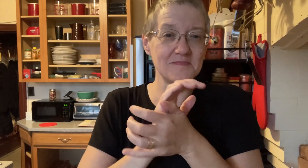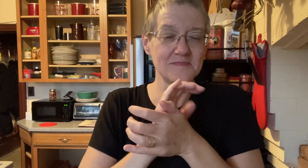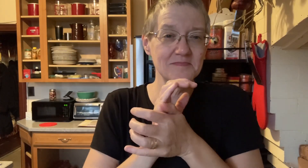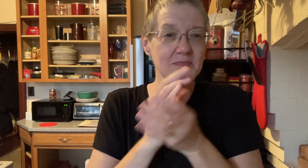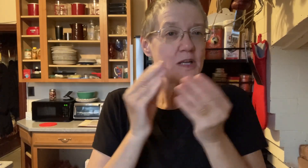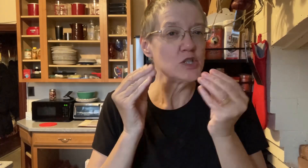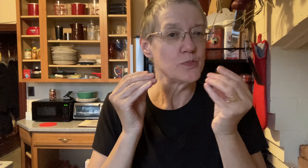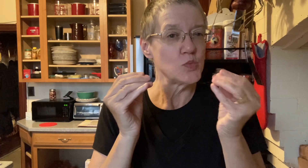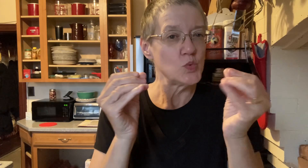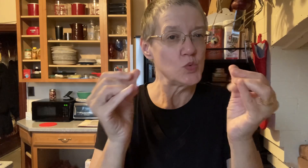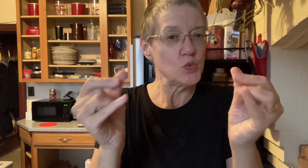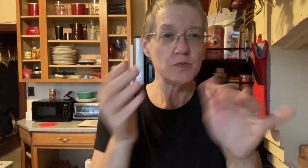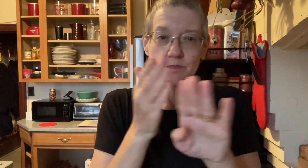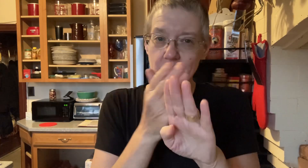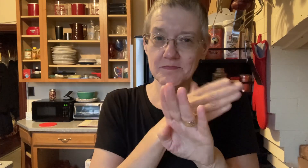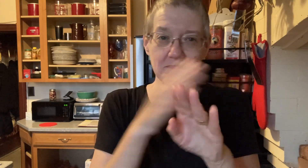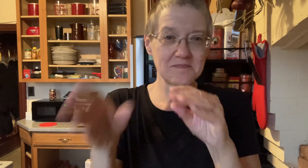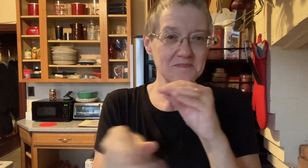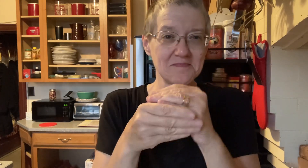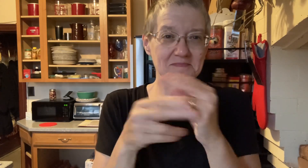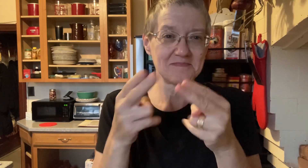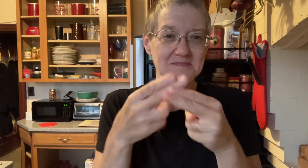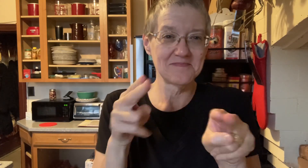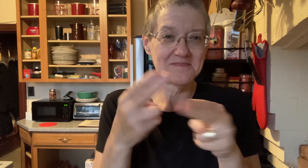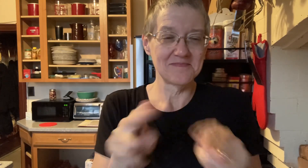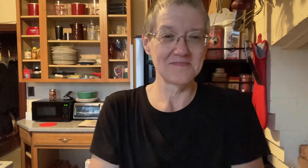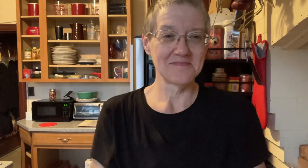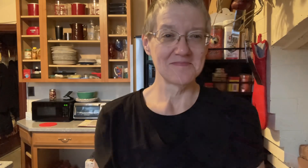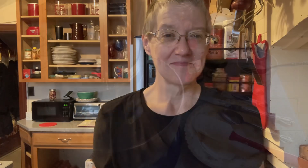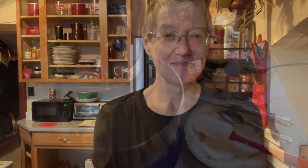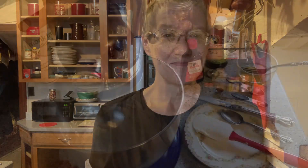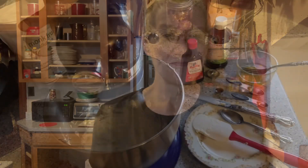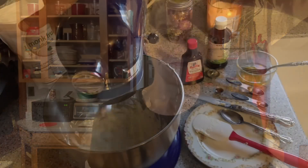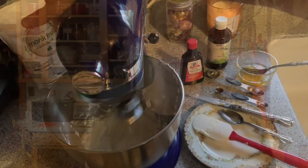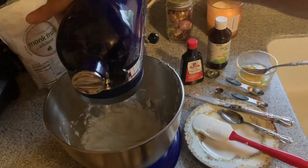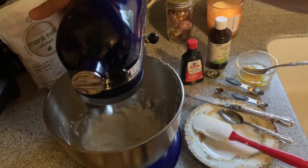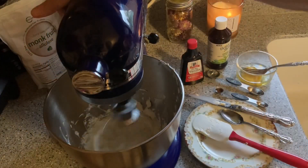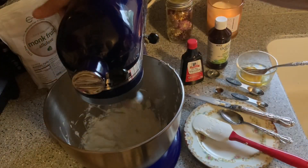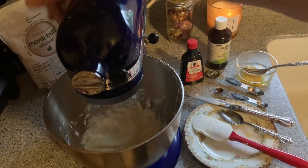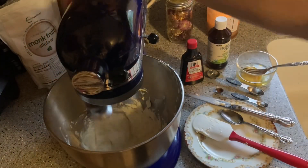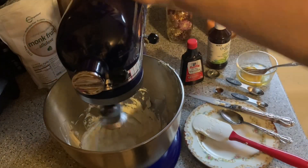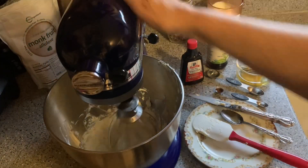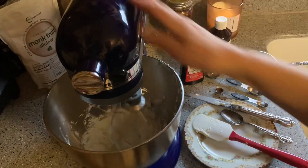You want it really creamy and smooth before you add in the eggs.